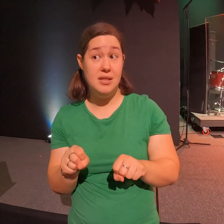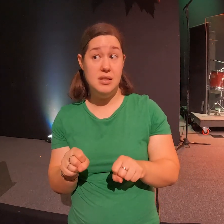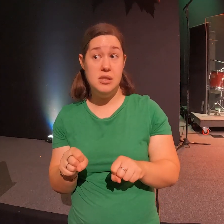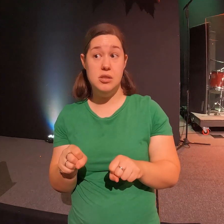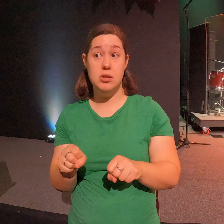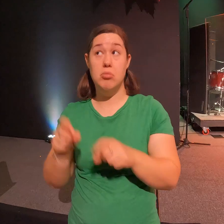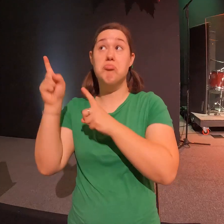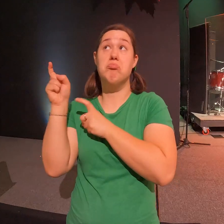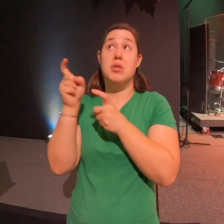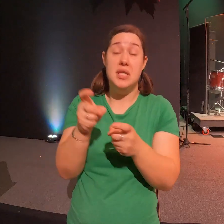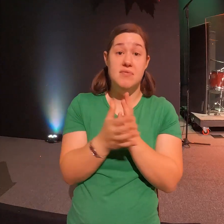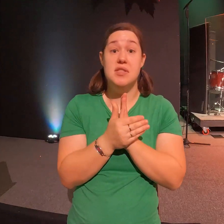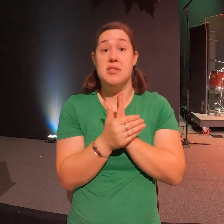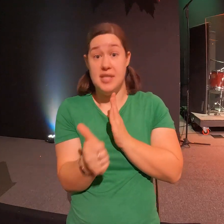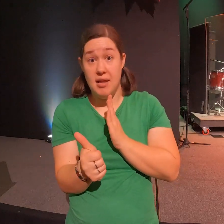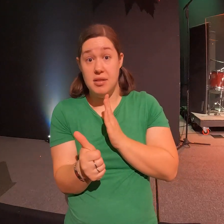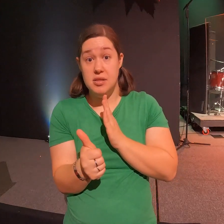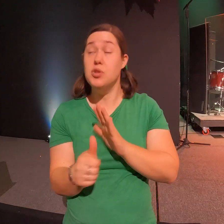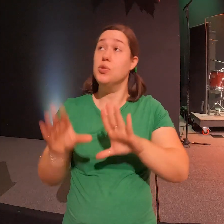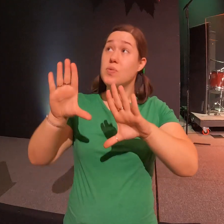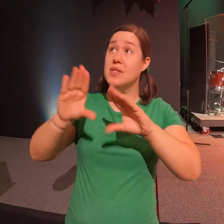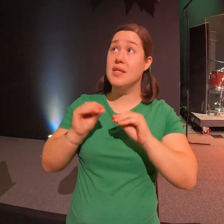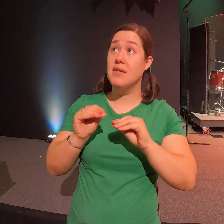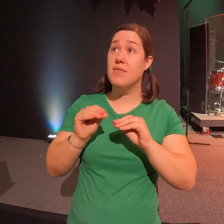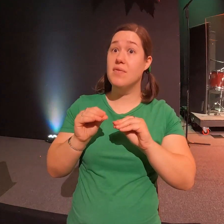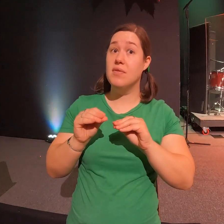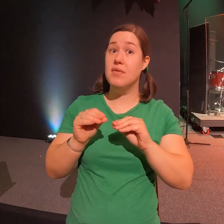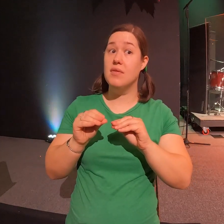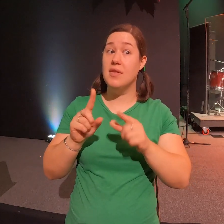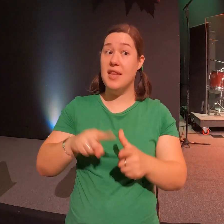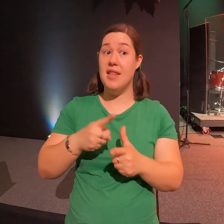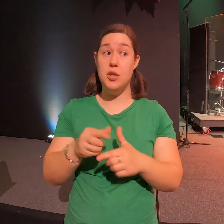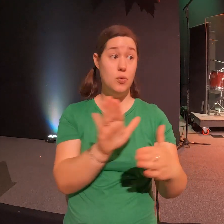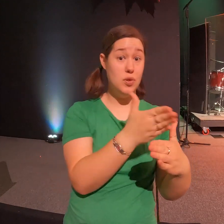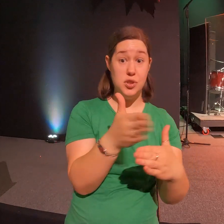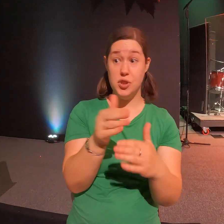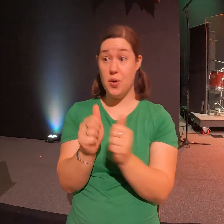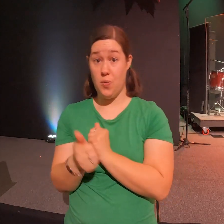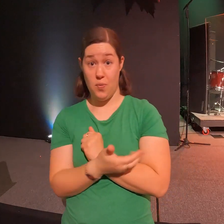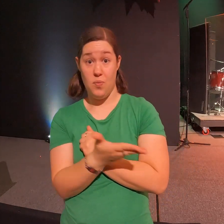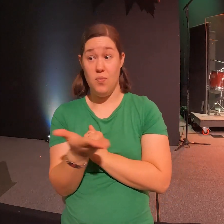given that you can turn around and give to others? Do you know that you do?